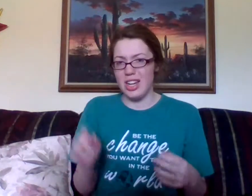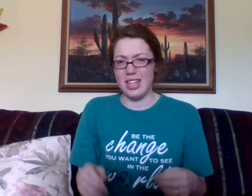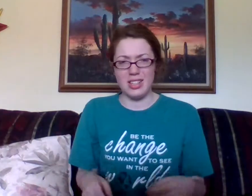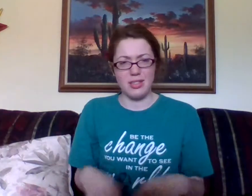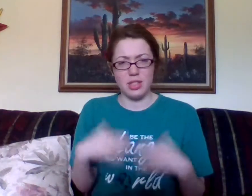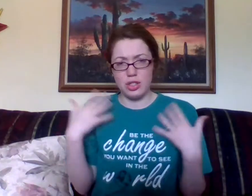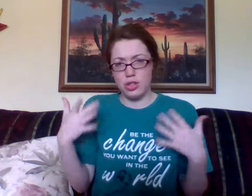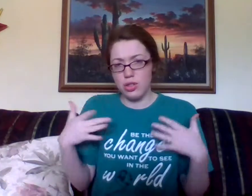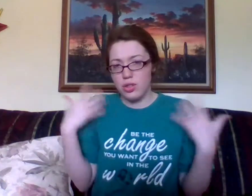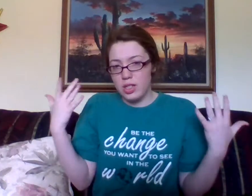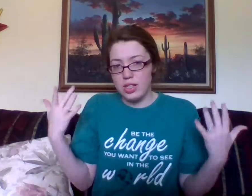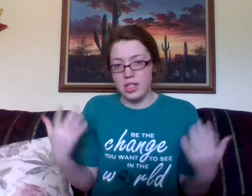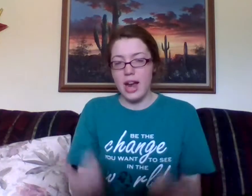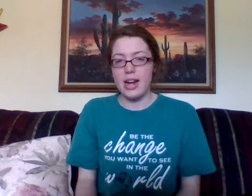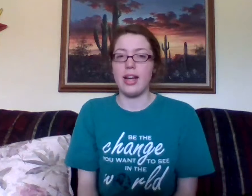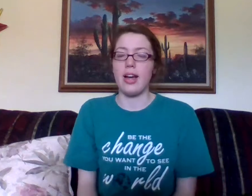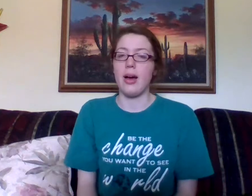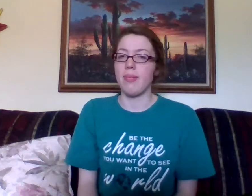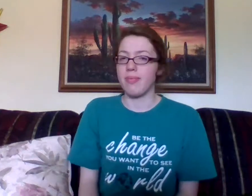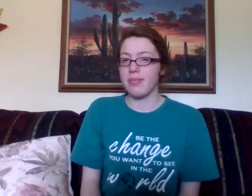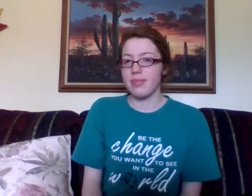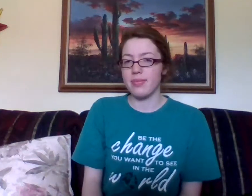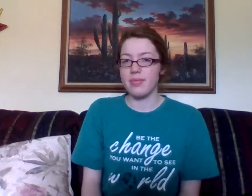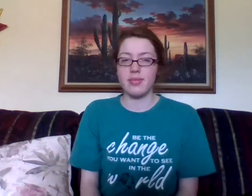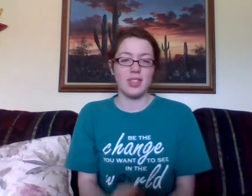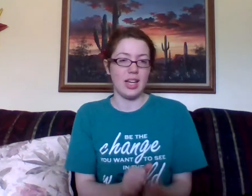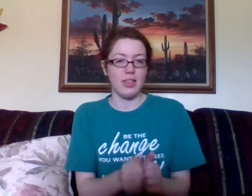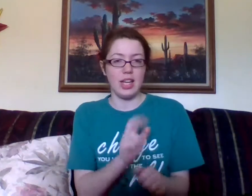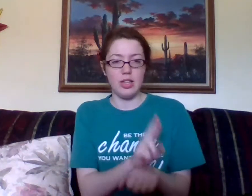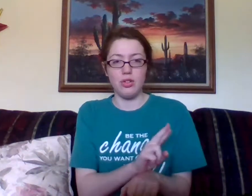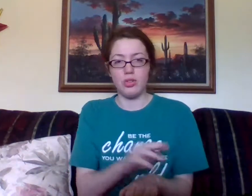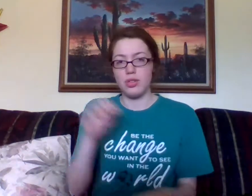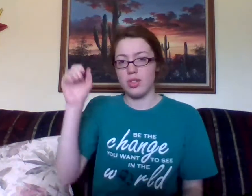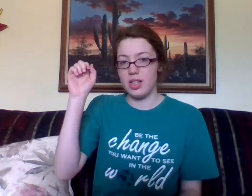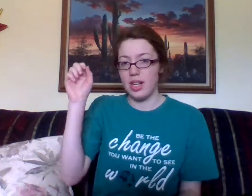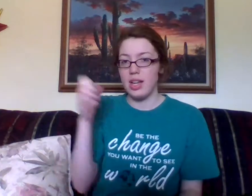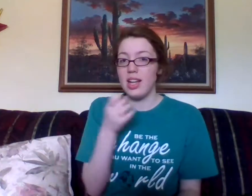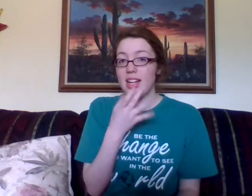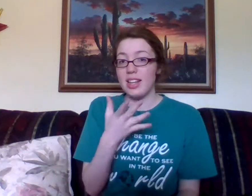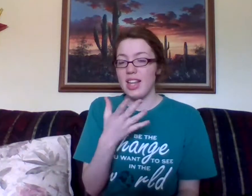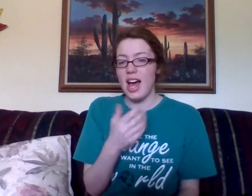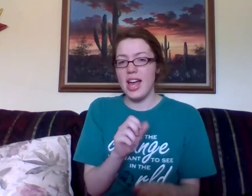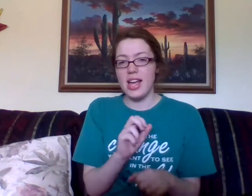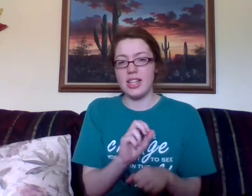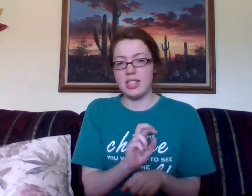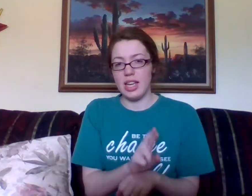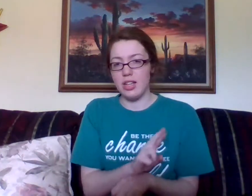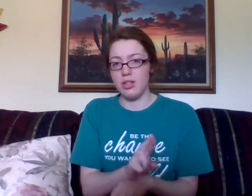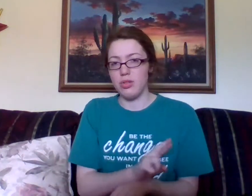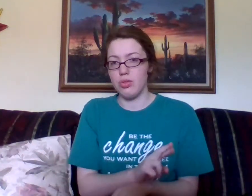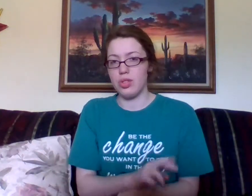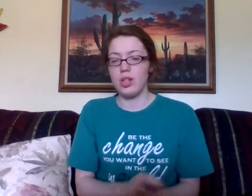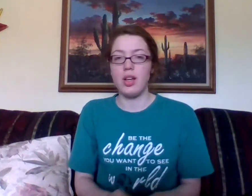interesting. It was exciting. How they use light, they use